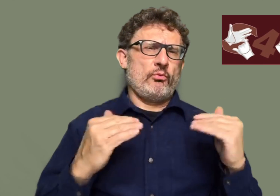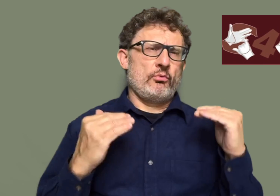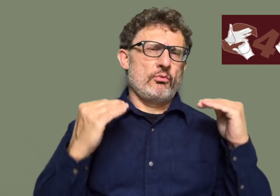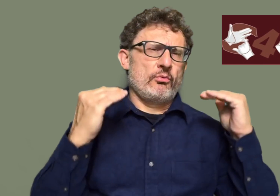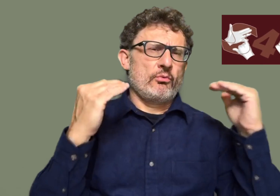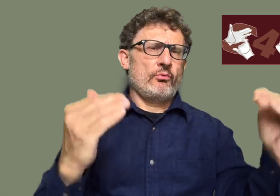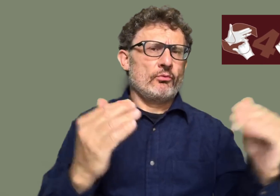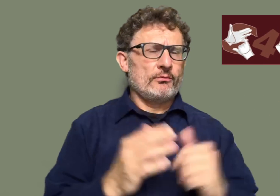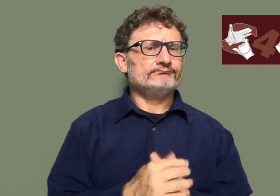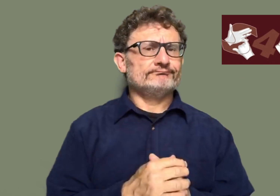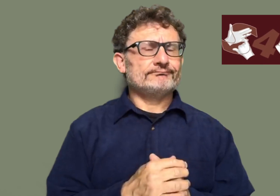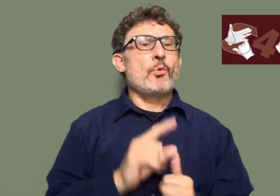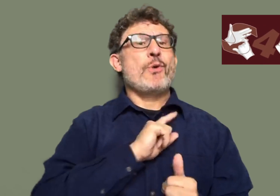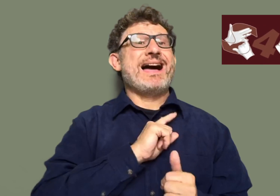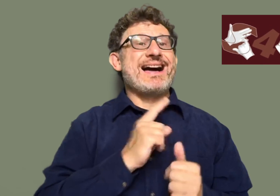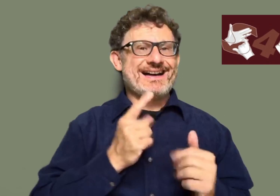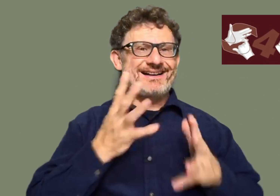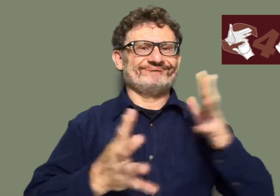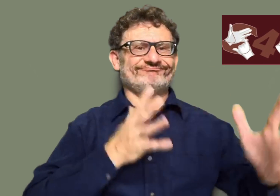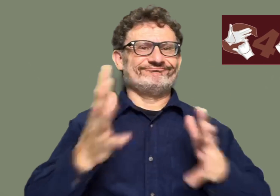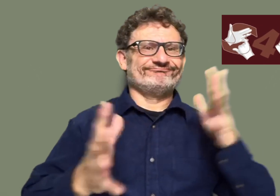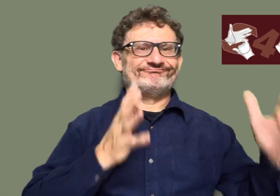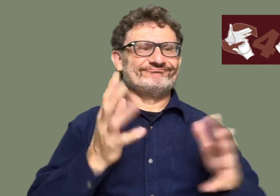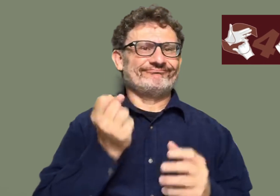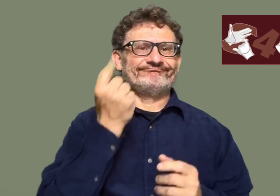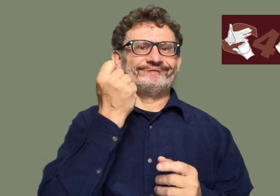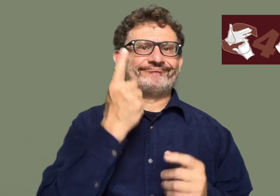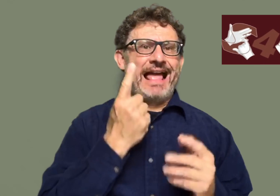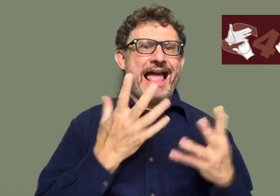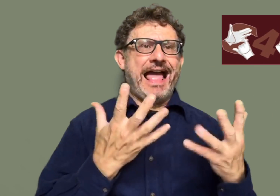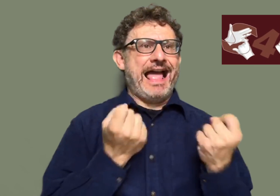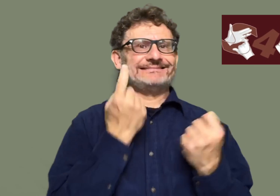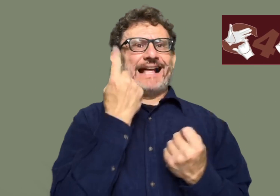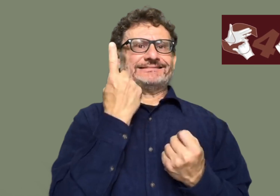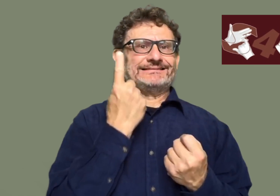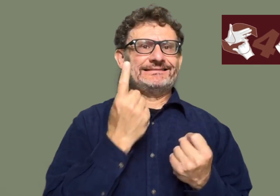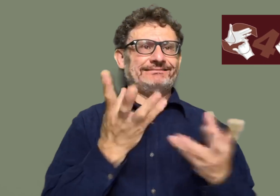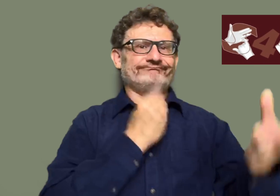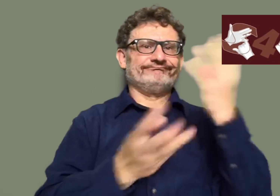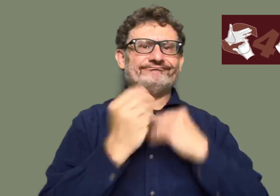in their ability to create things, but they could gain understanding through the use of sign